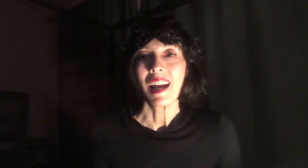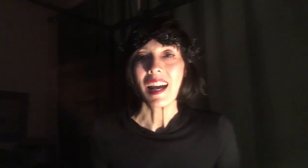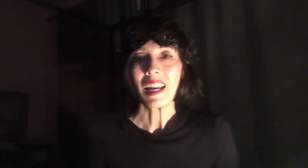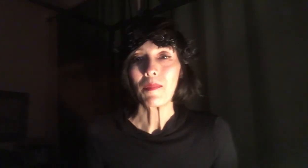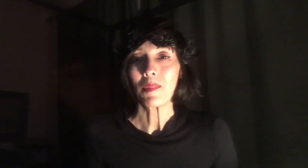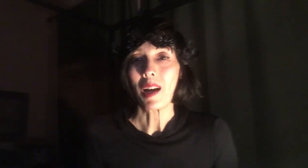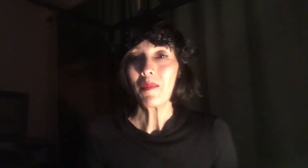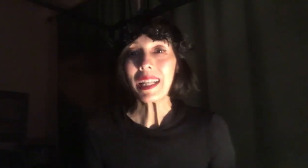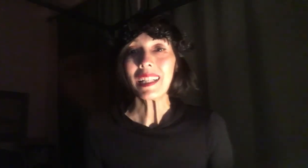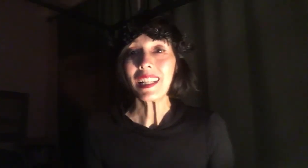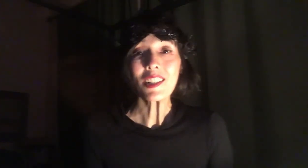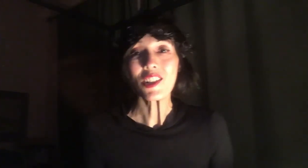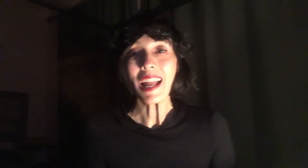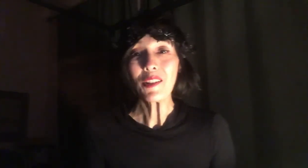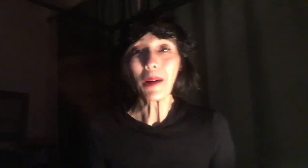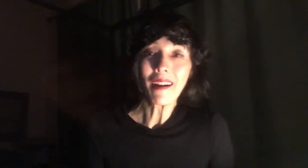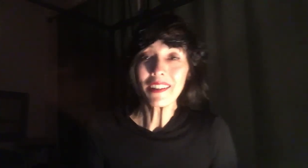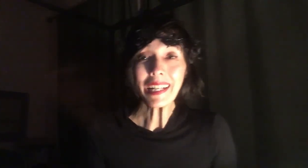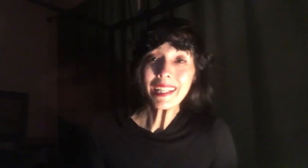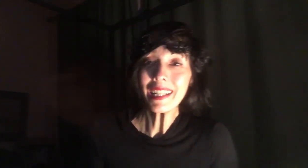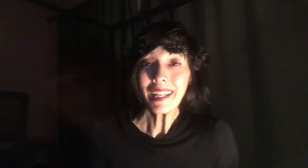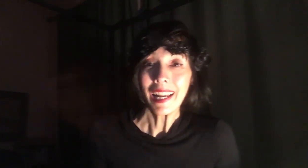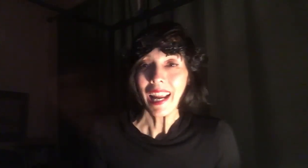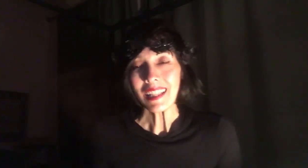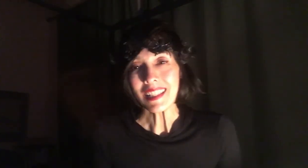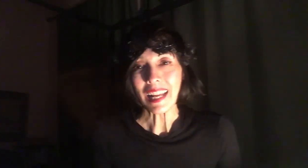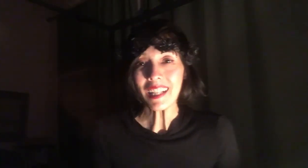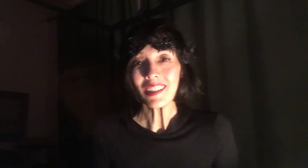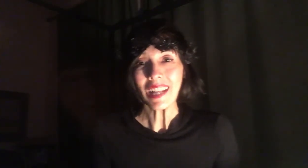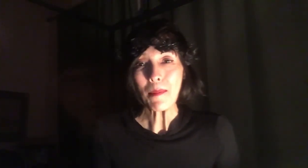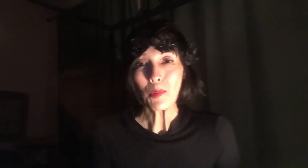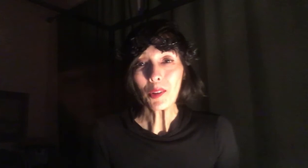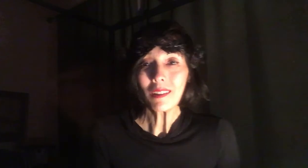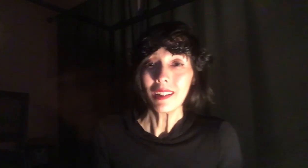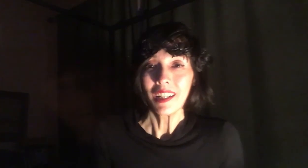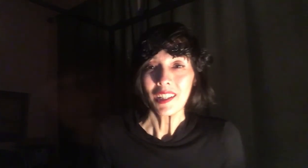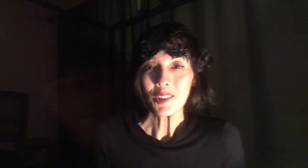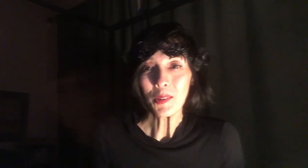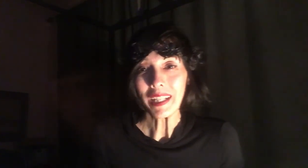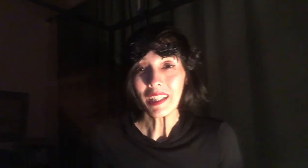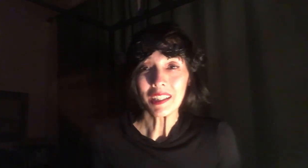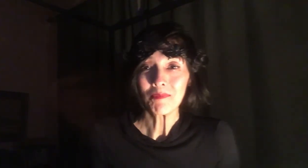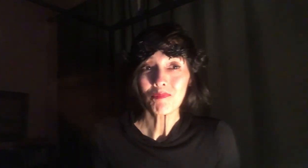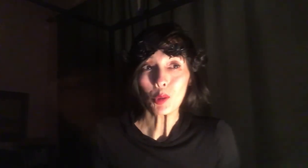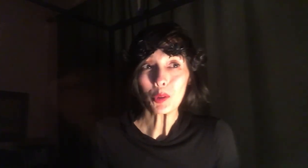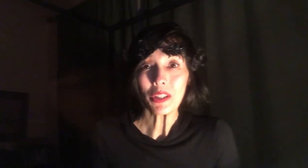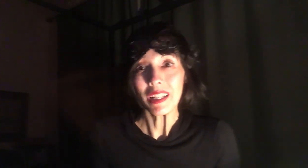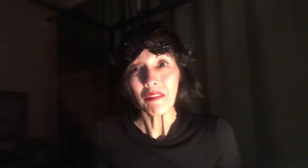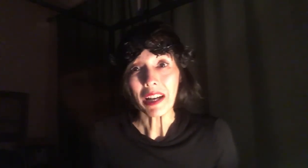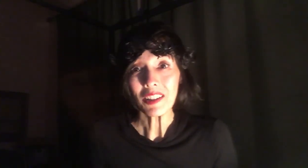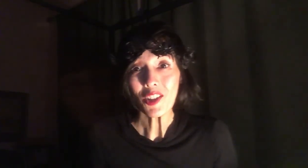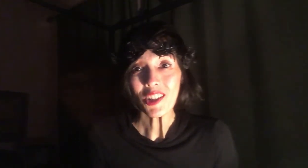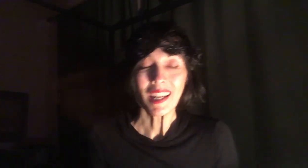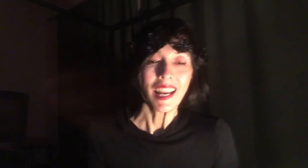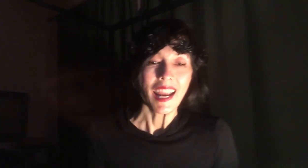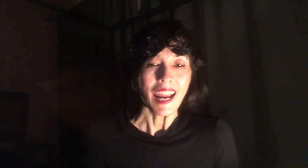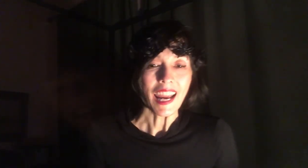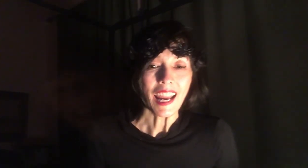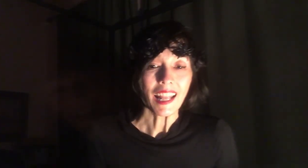I'm coming in January and staying until April, doing a tutoring in French. And